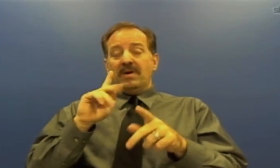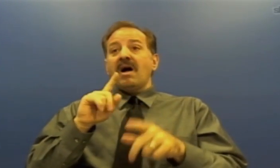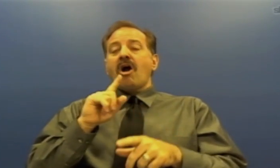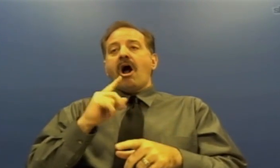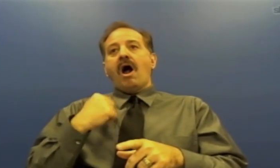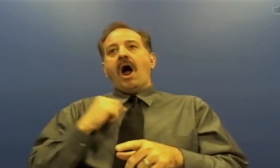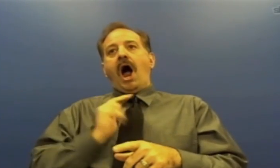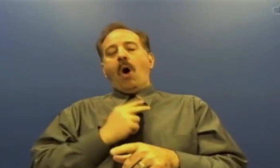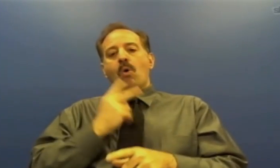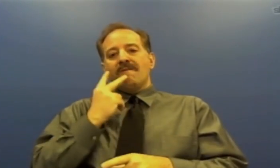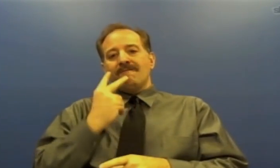deaf person.